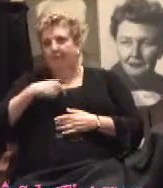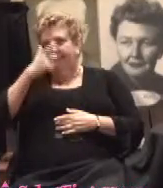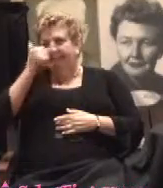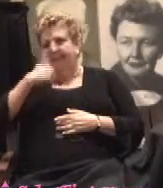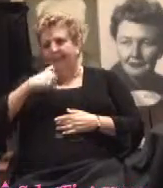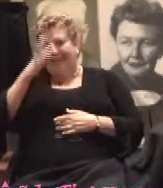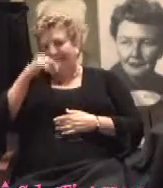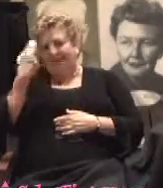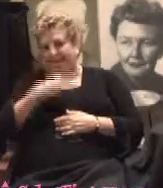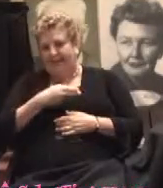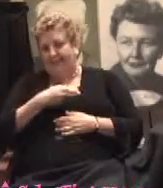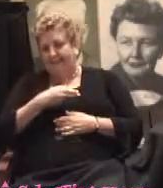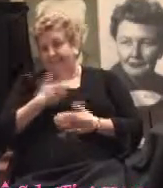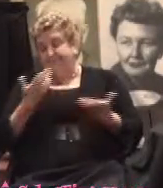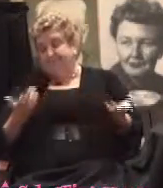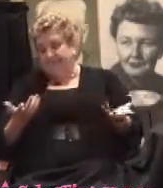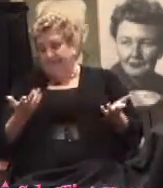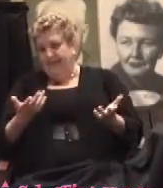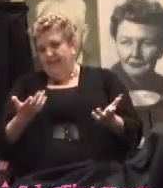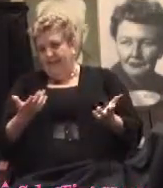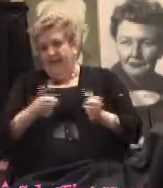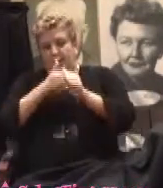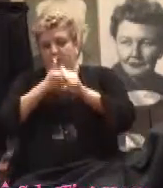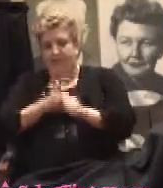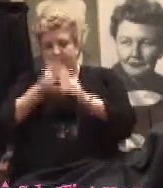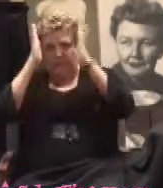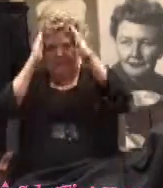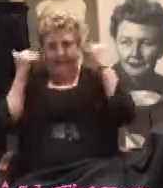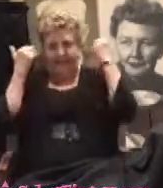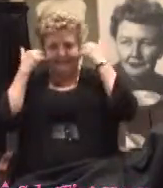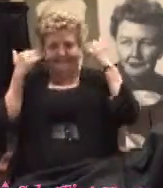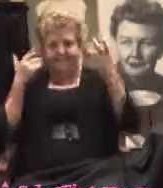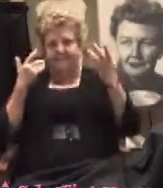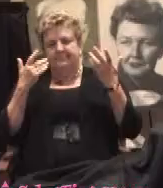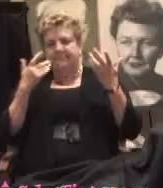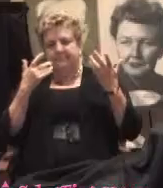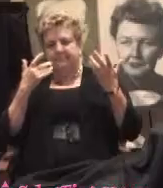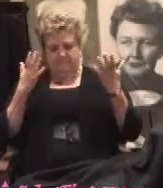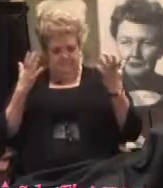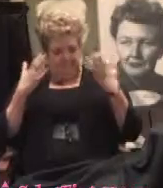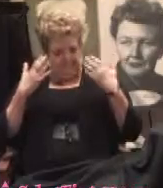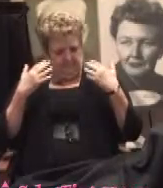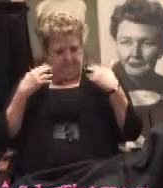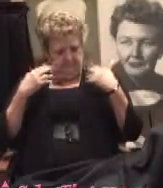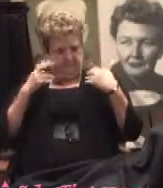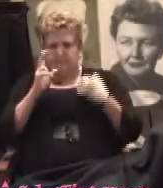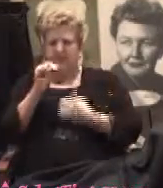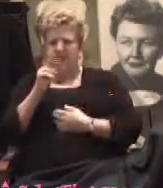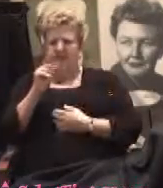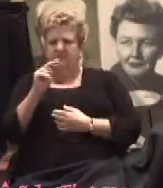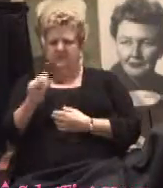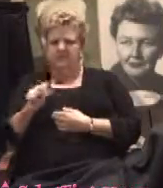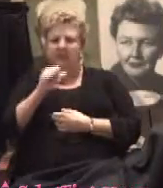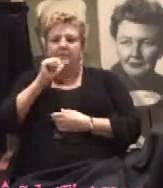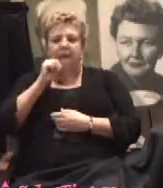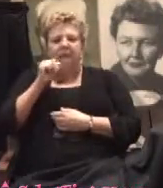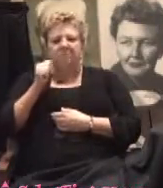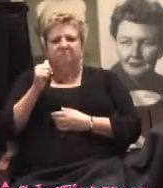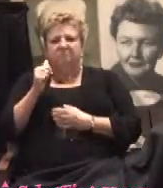according to the nuns, I'm not worthy. And I felt that way. And by the time I got here, he really didn't like me for good reason. I